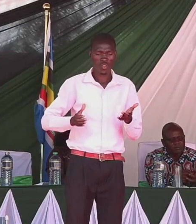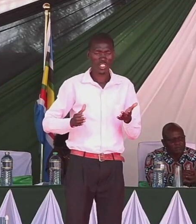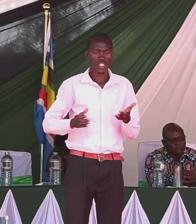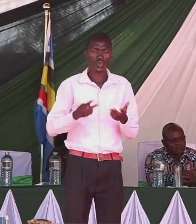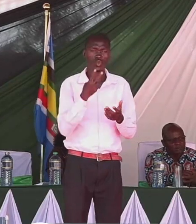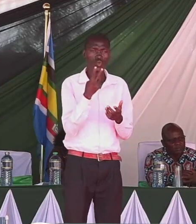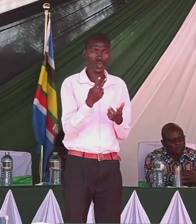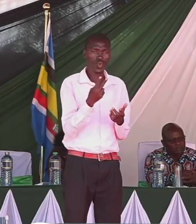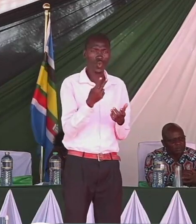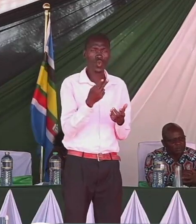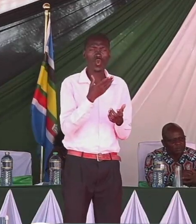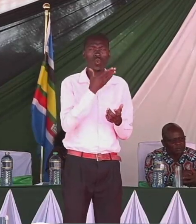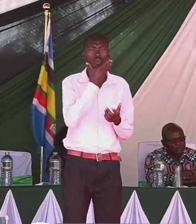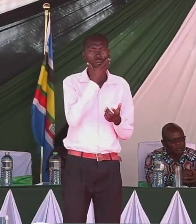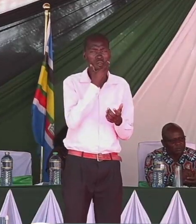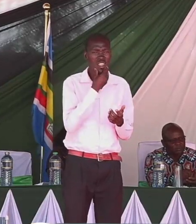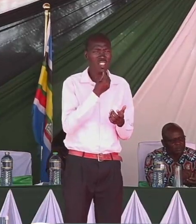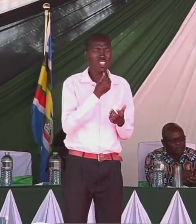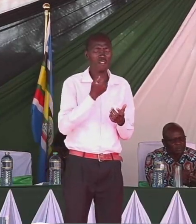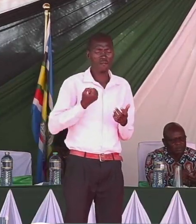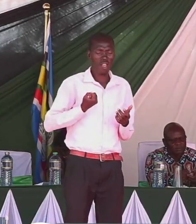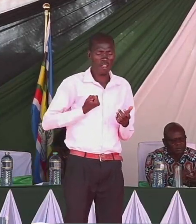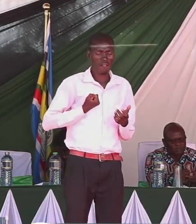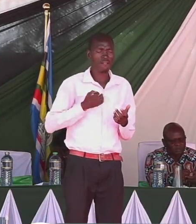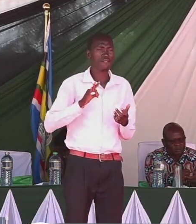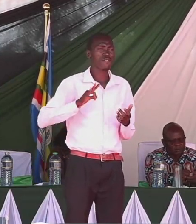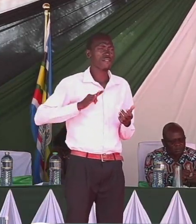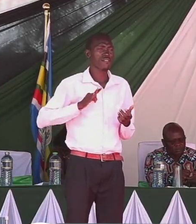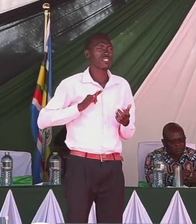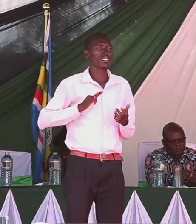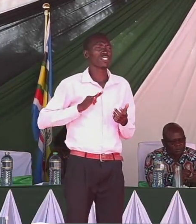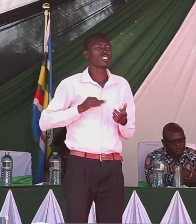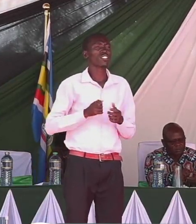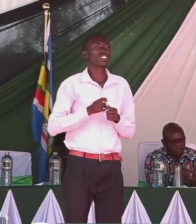2 males and 5 females,